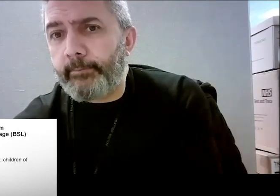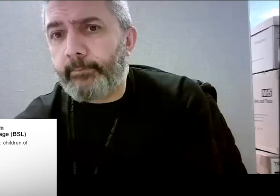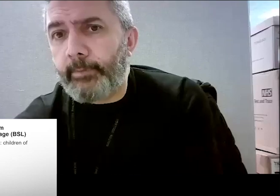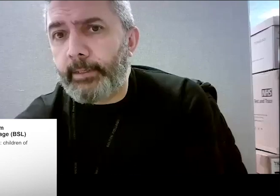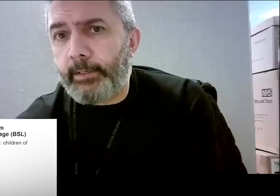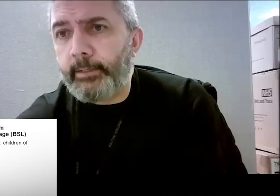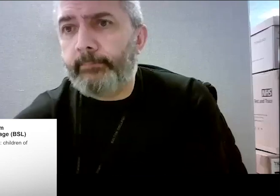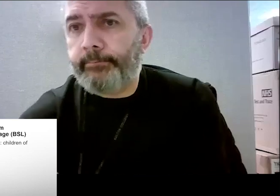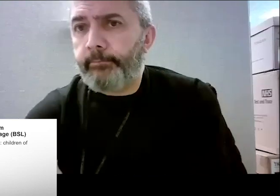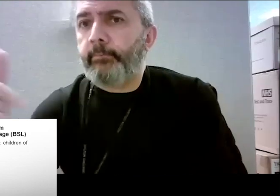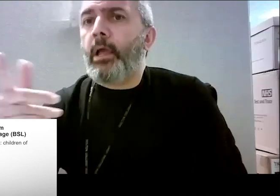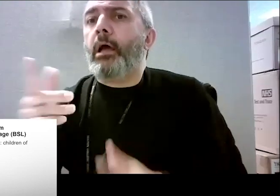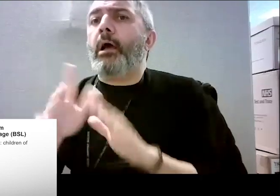to use the most.